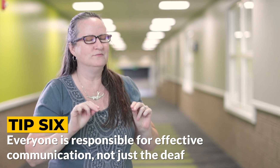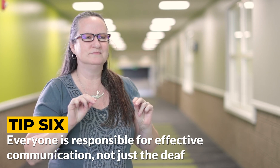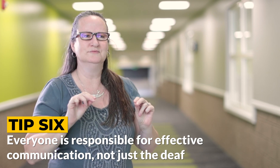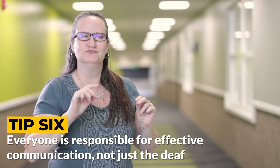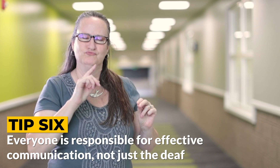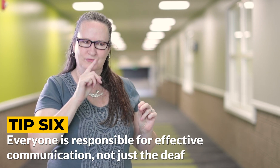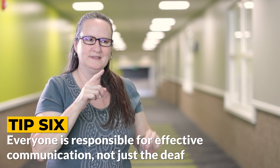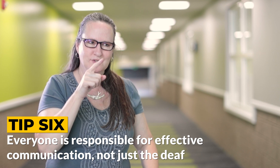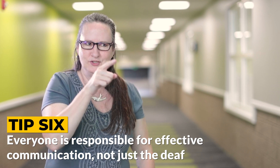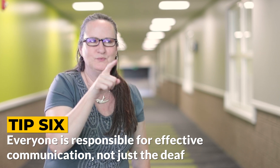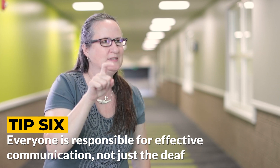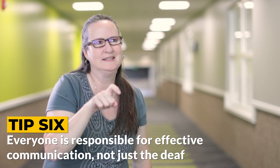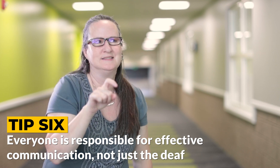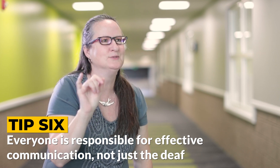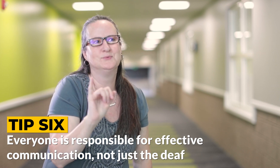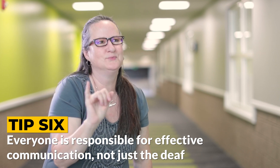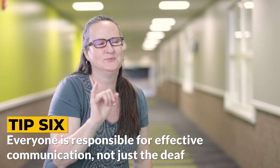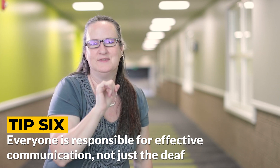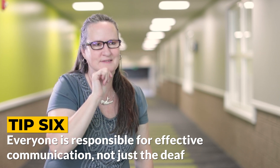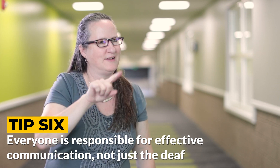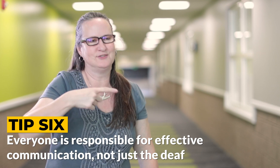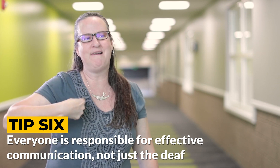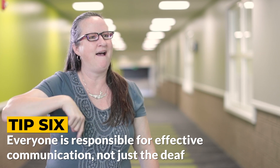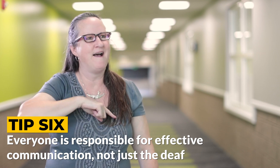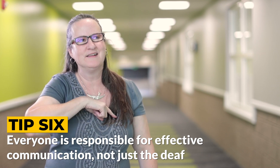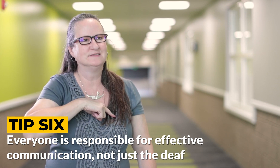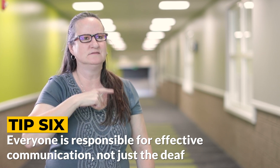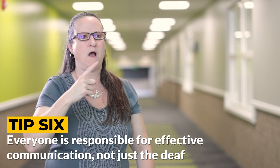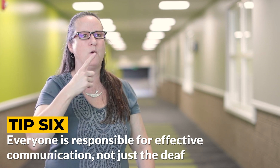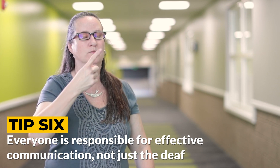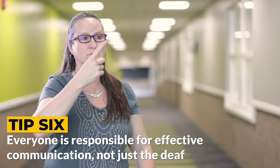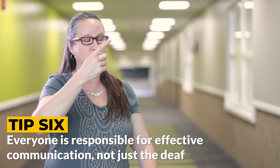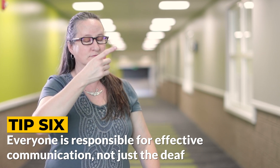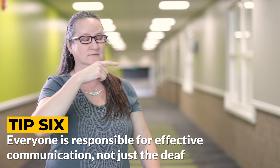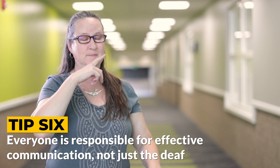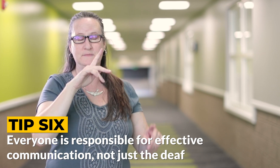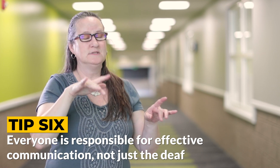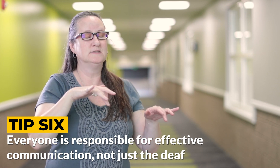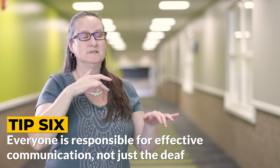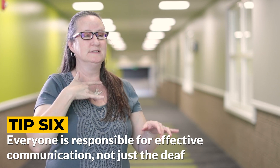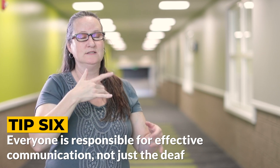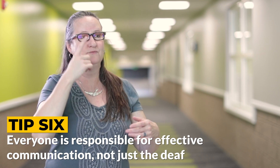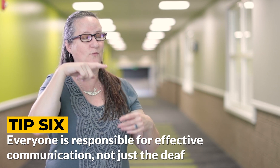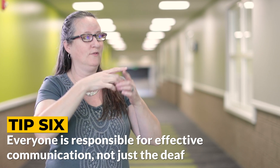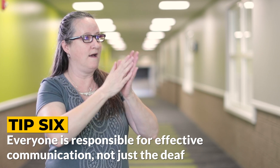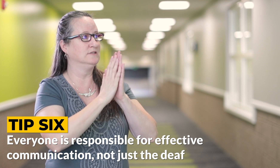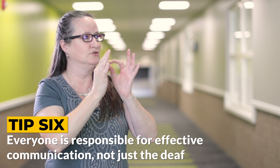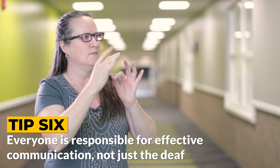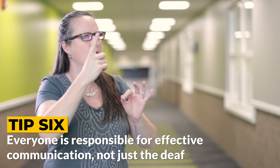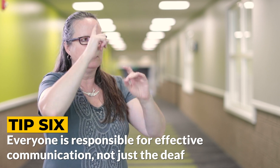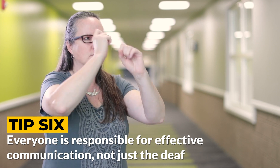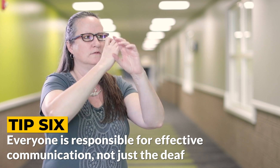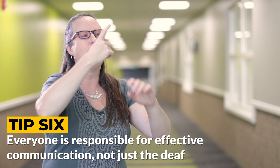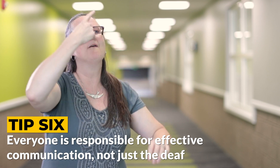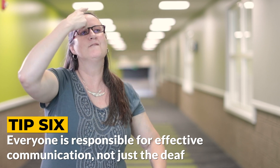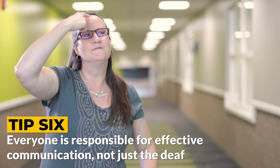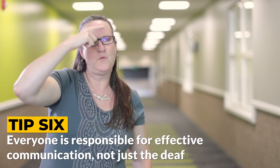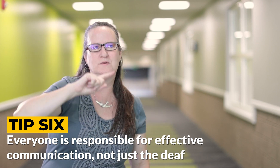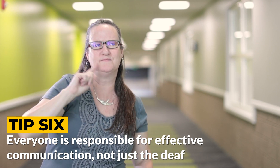Really, you need the interpreter as well. It's not just us. It's typically people envision it's an interpreter for